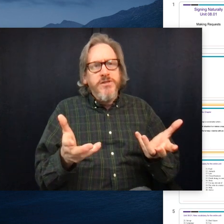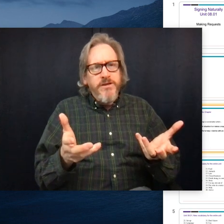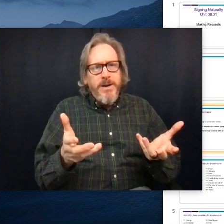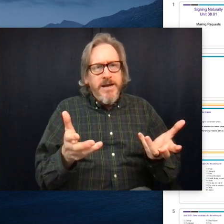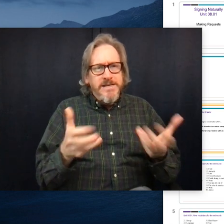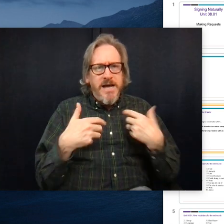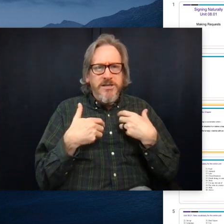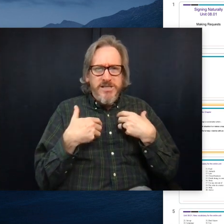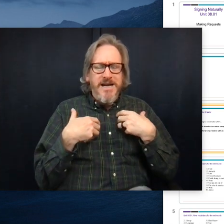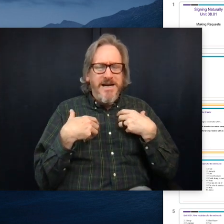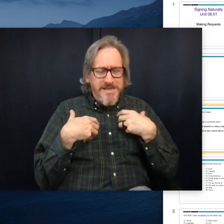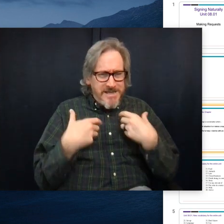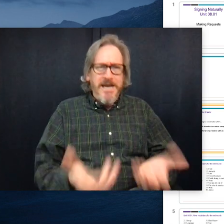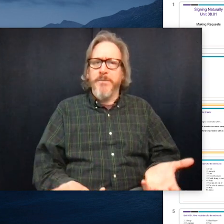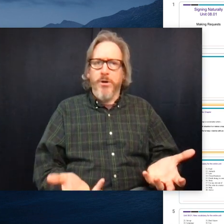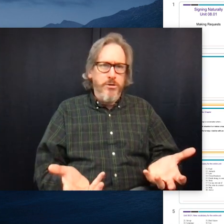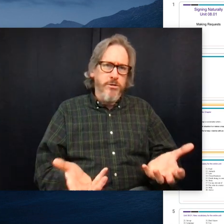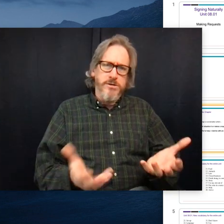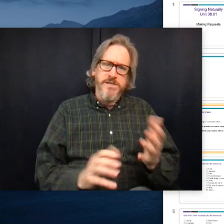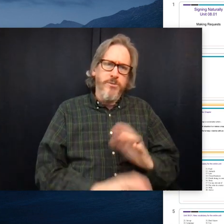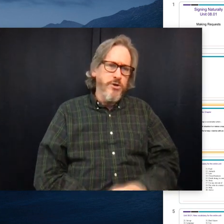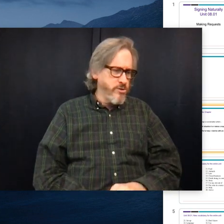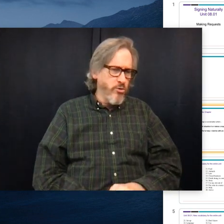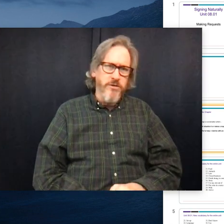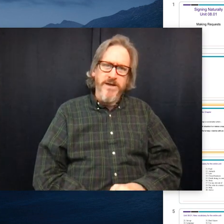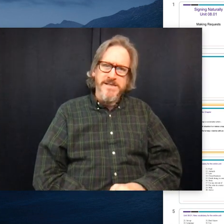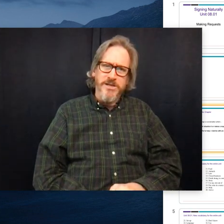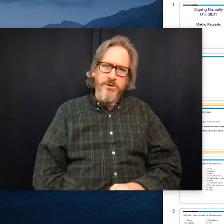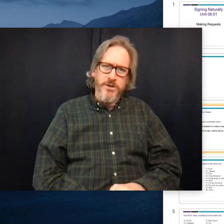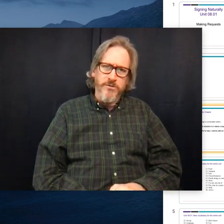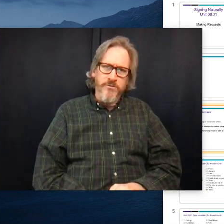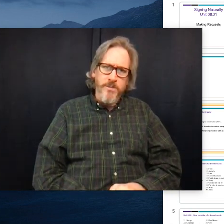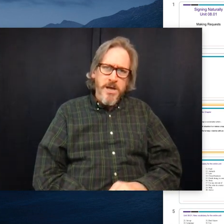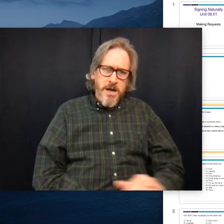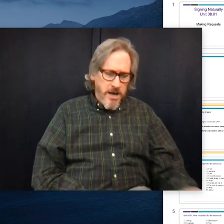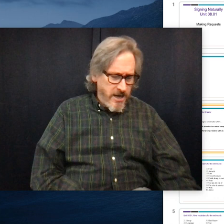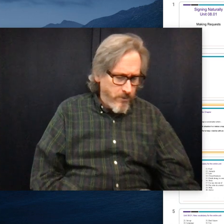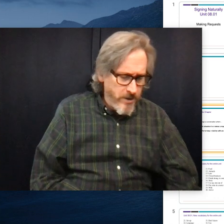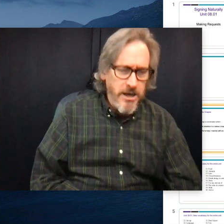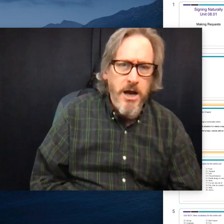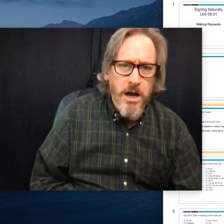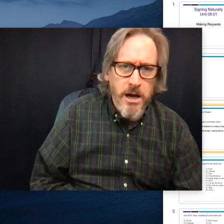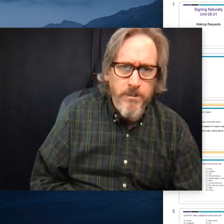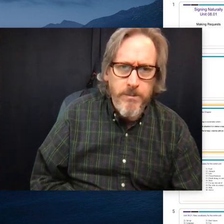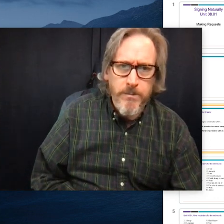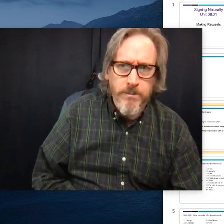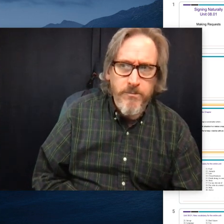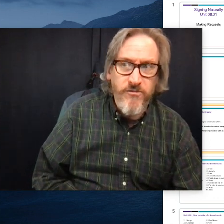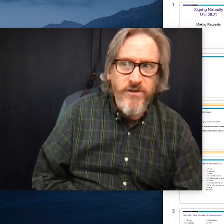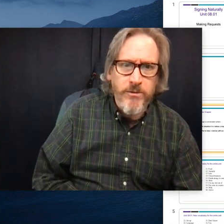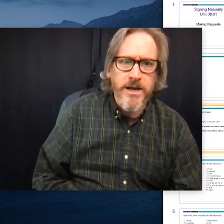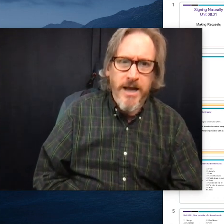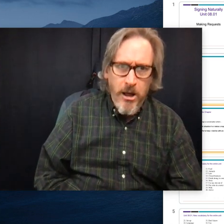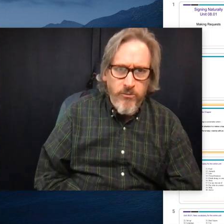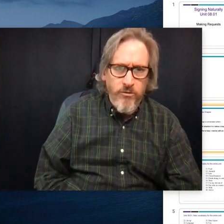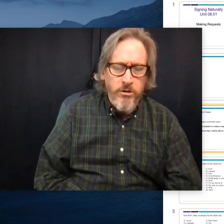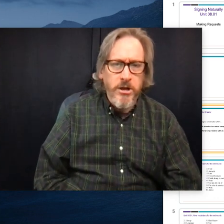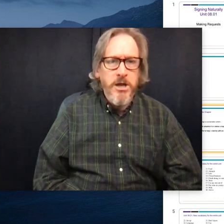want you to think about it as just a signing partner, someone who's more advanced that you can learn from. It'll be